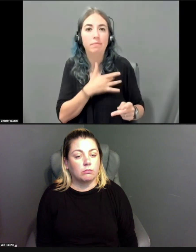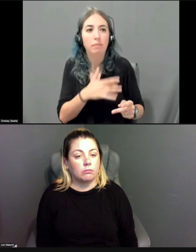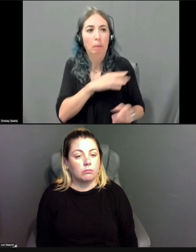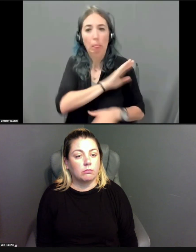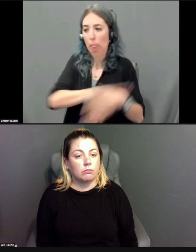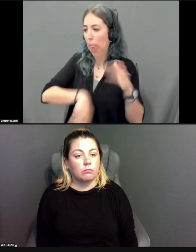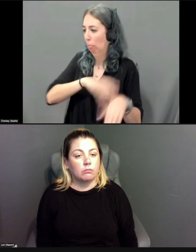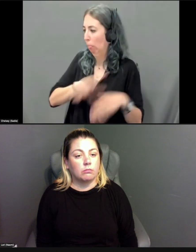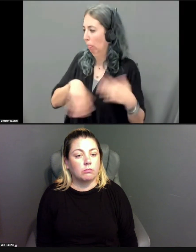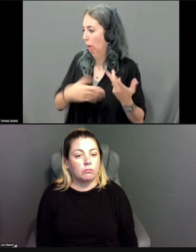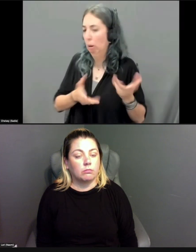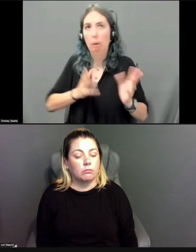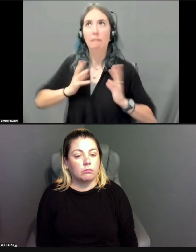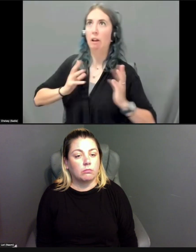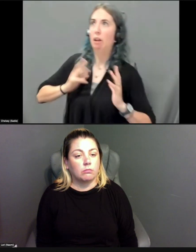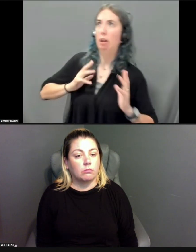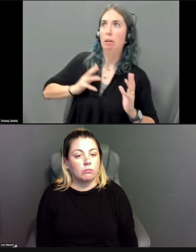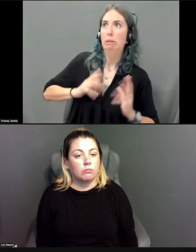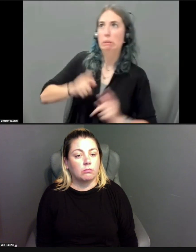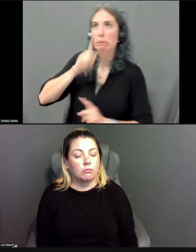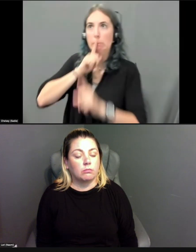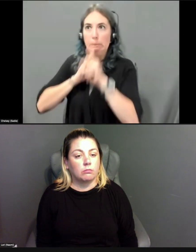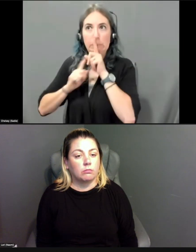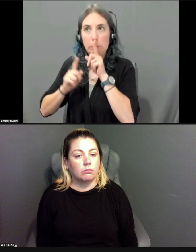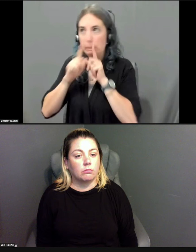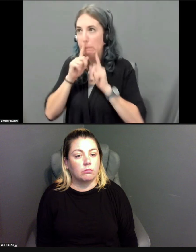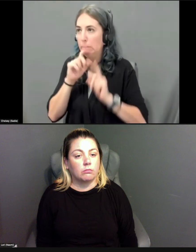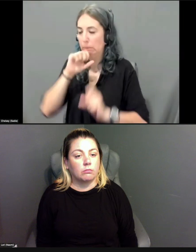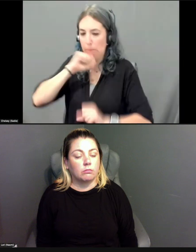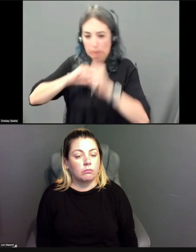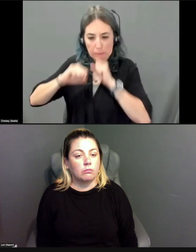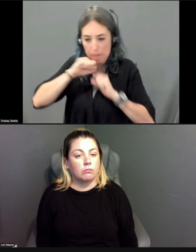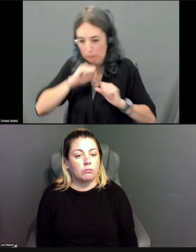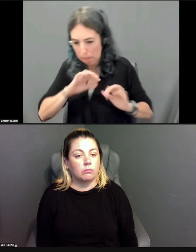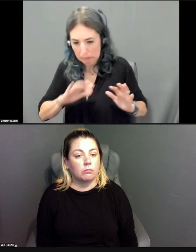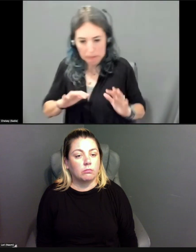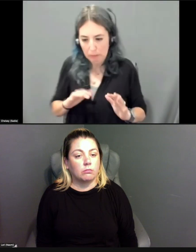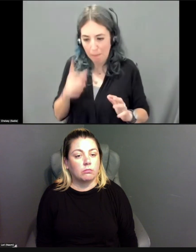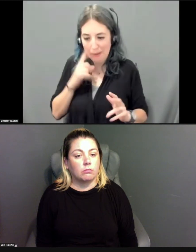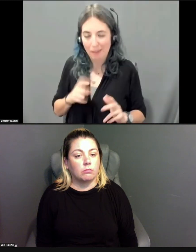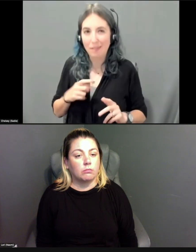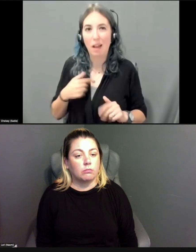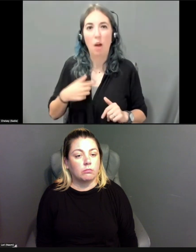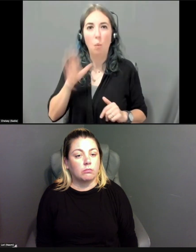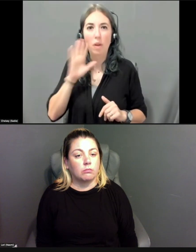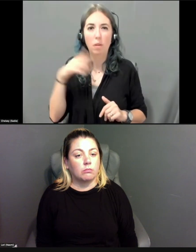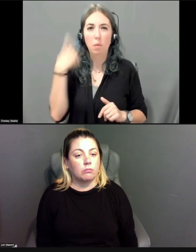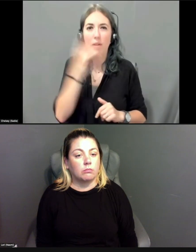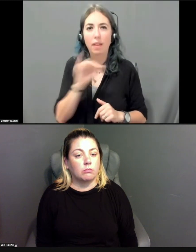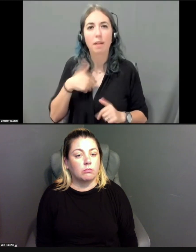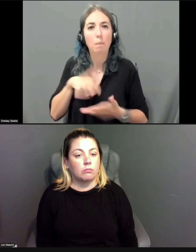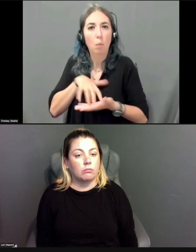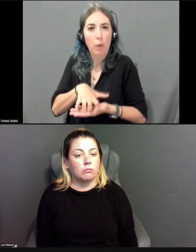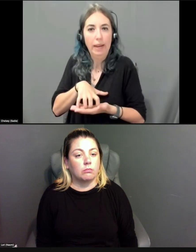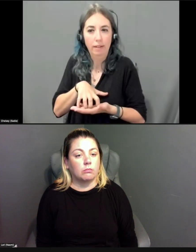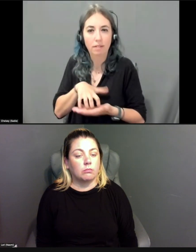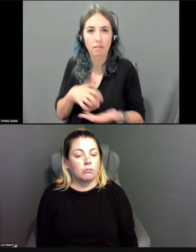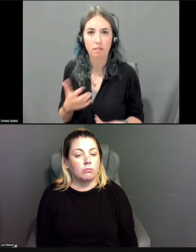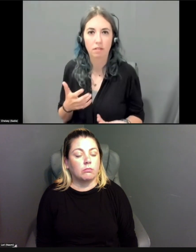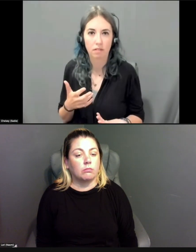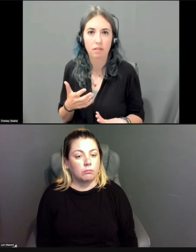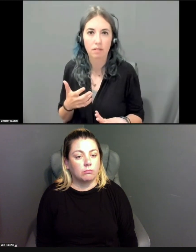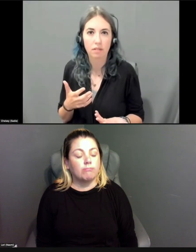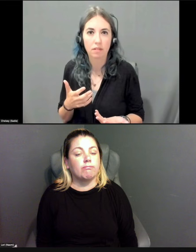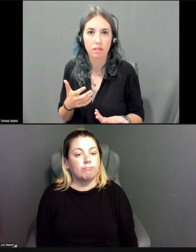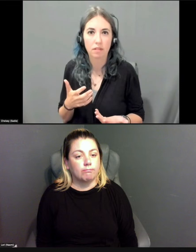like you can't ask for help or you're going to look like you can't do your job right. Mm-hmm. So I think